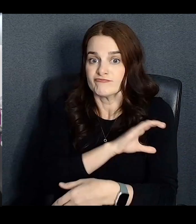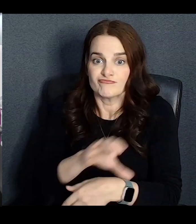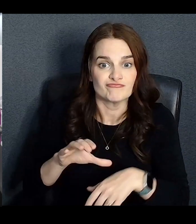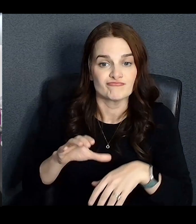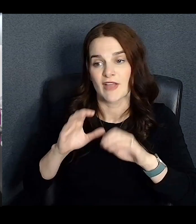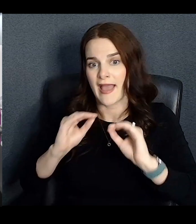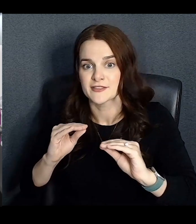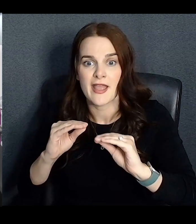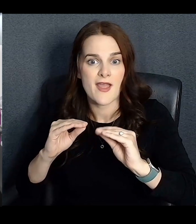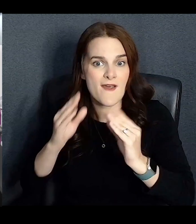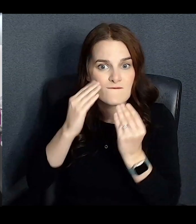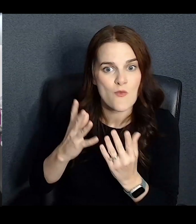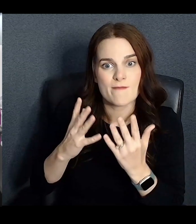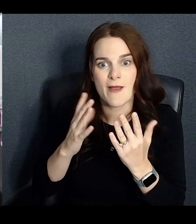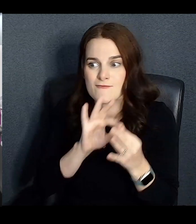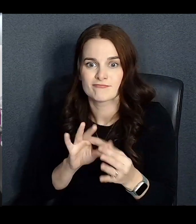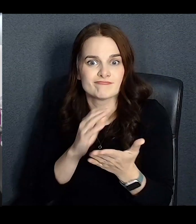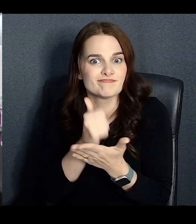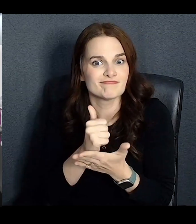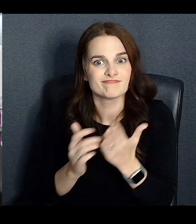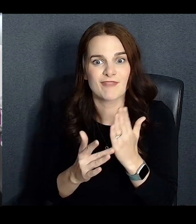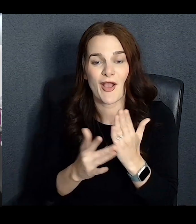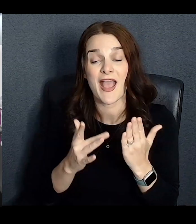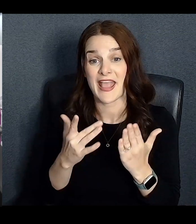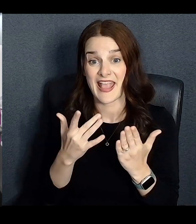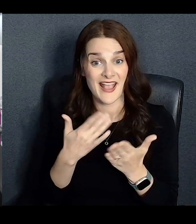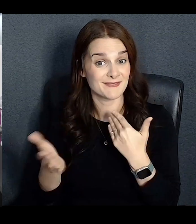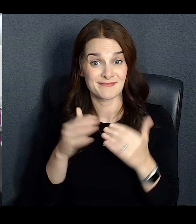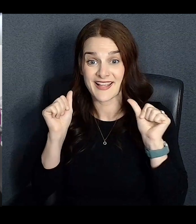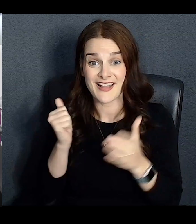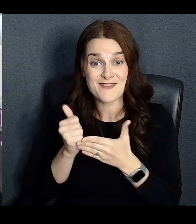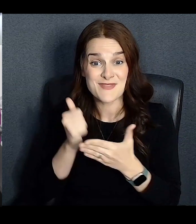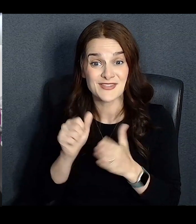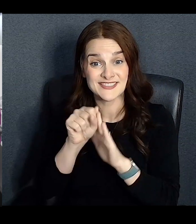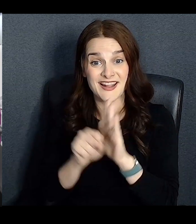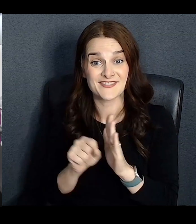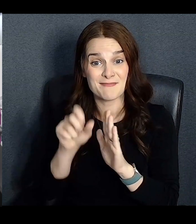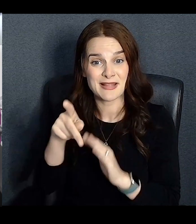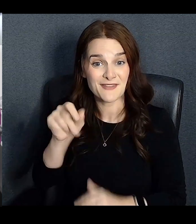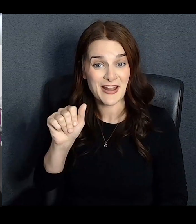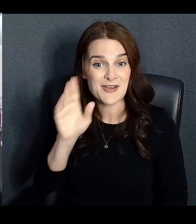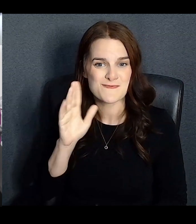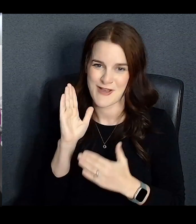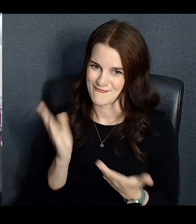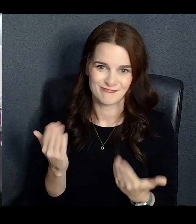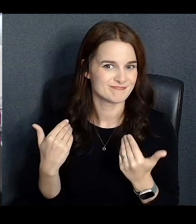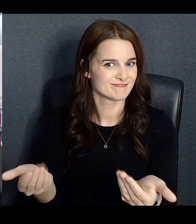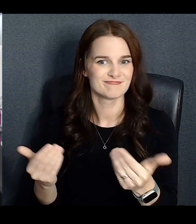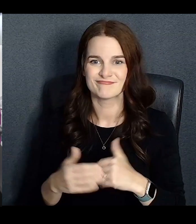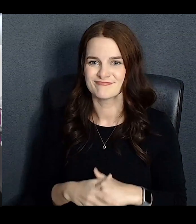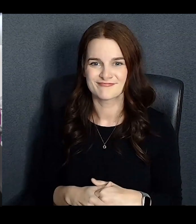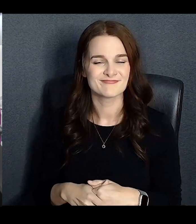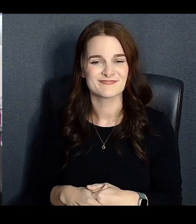empower Pennsylvanians about assistive technology. So in any way we can help you in the state of Pennsylvania, we will. The image on the